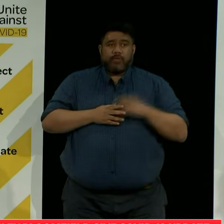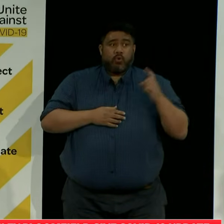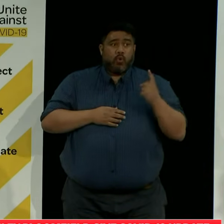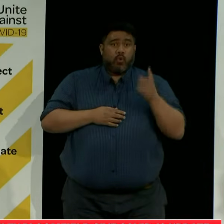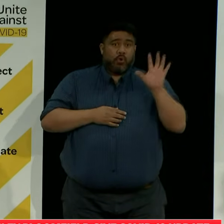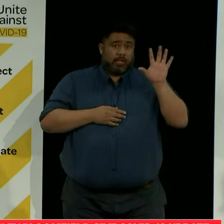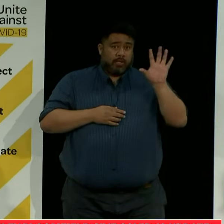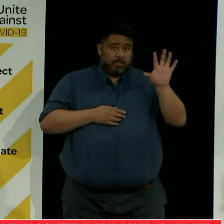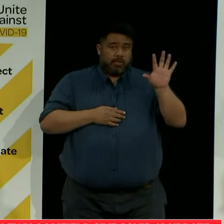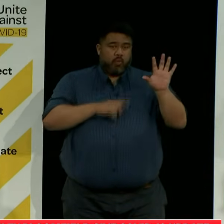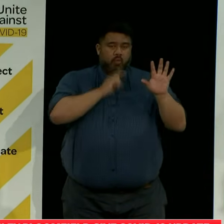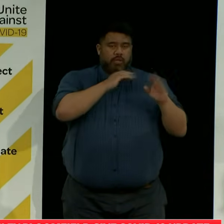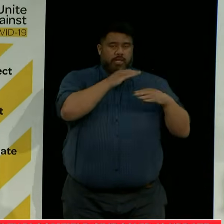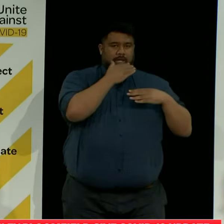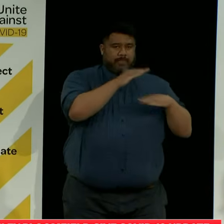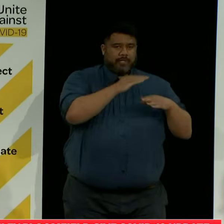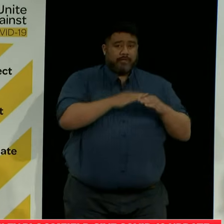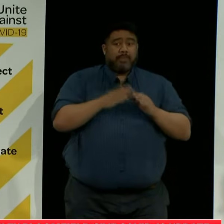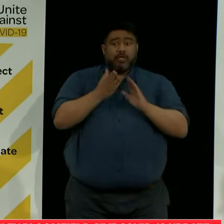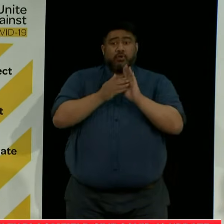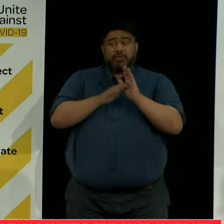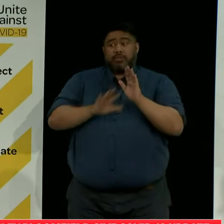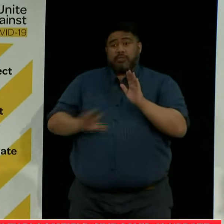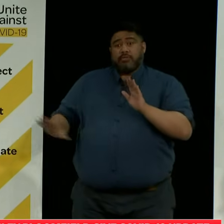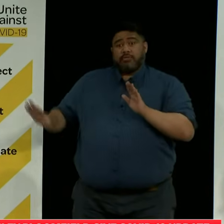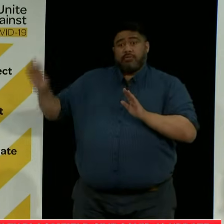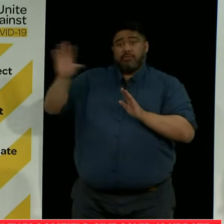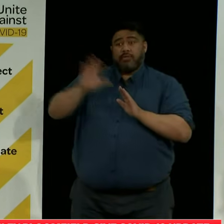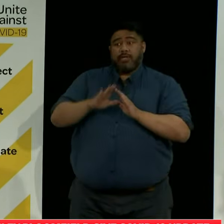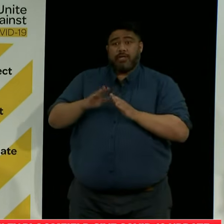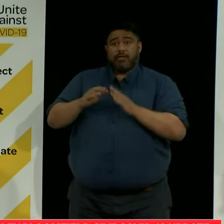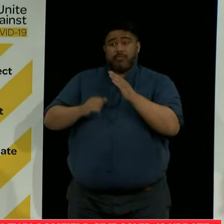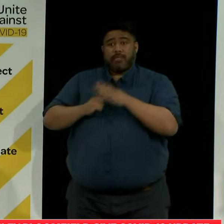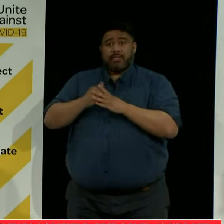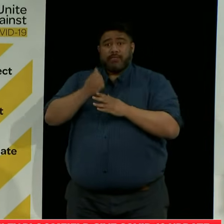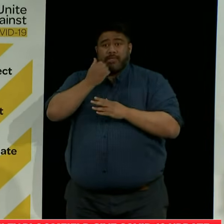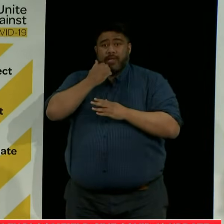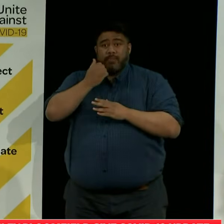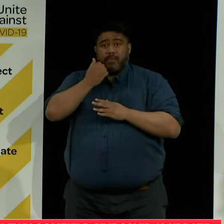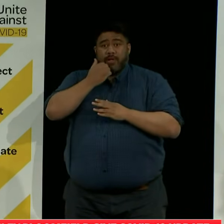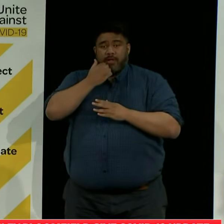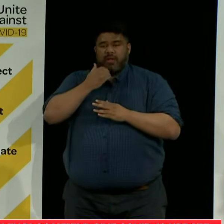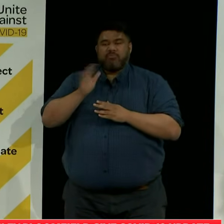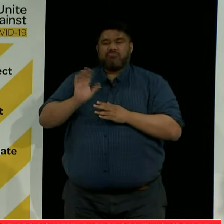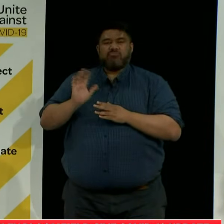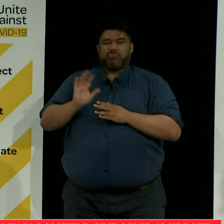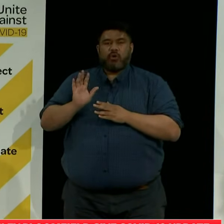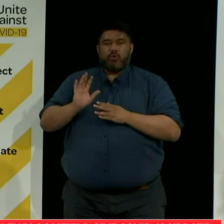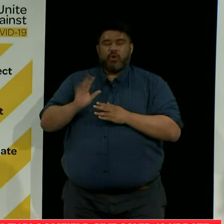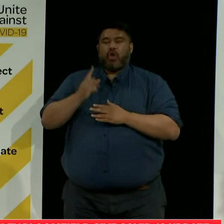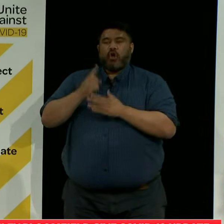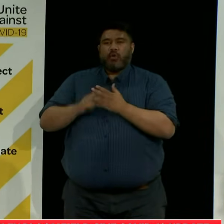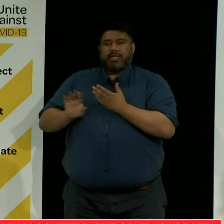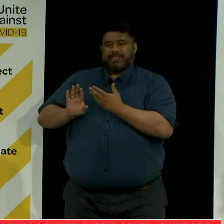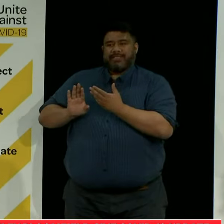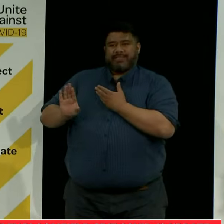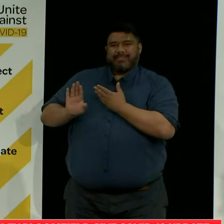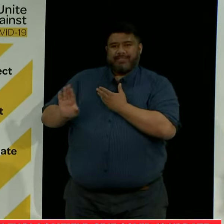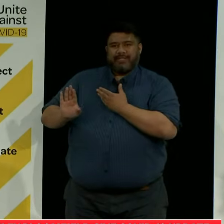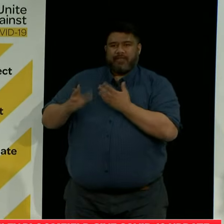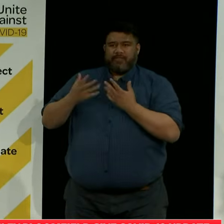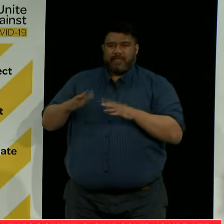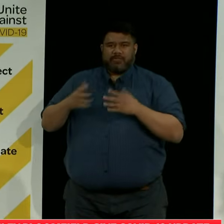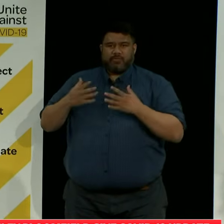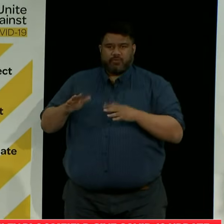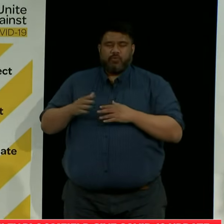hospitality. The seated and separated rule will provide the safety we need. This will also apply to other